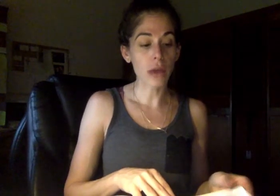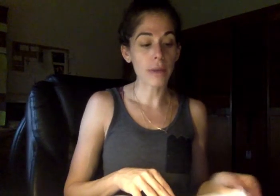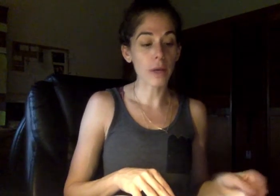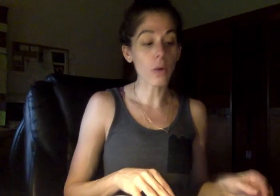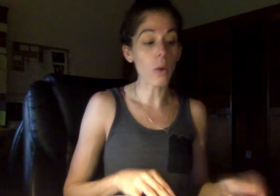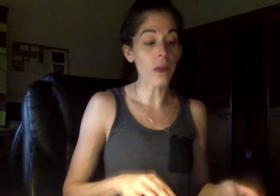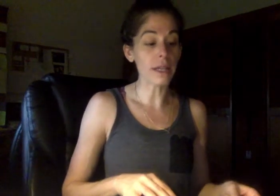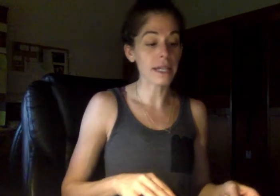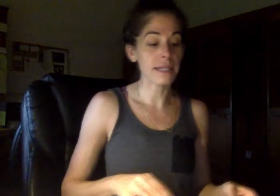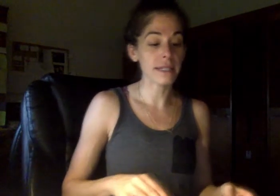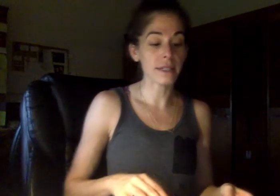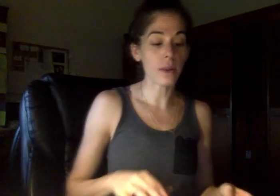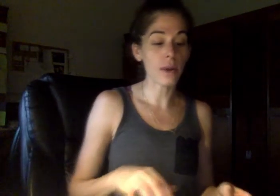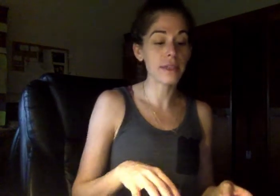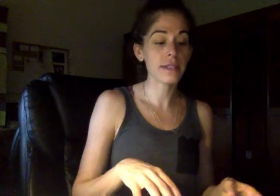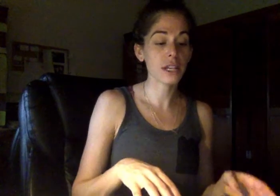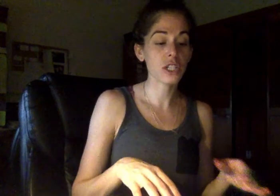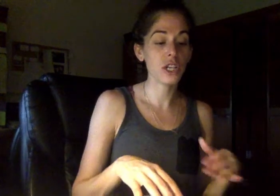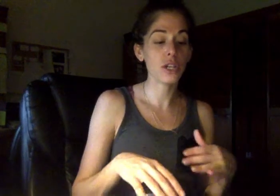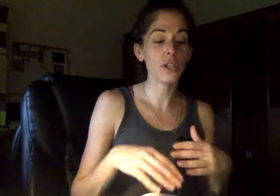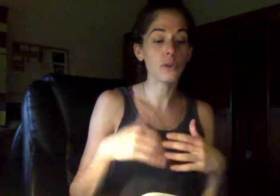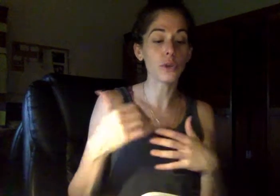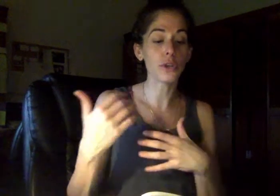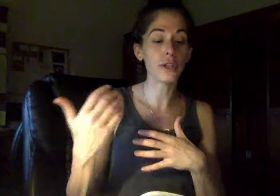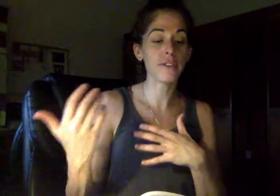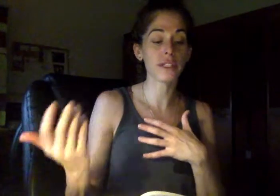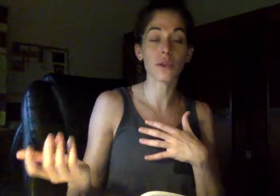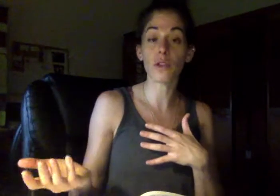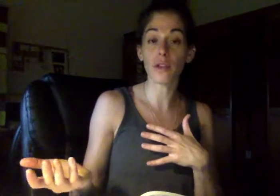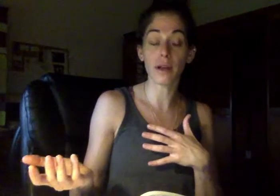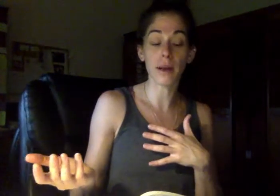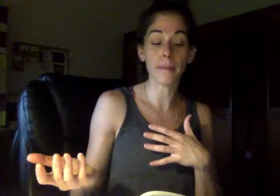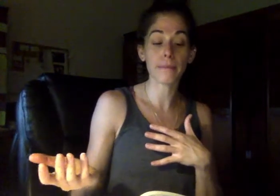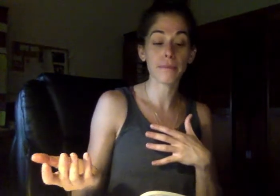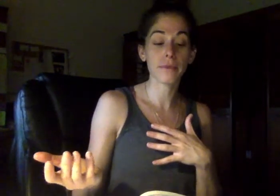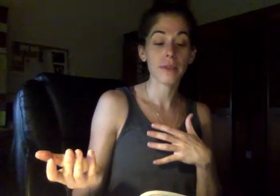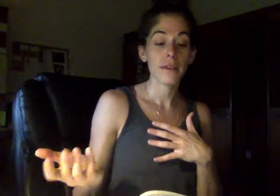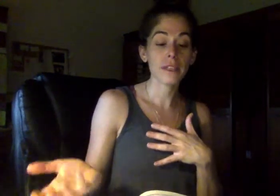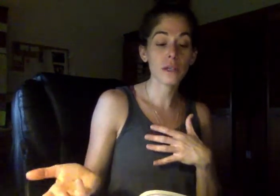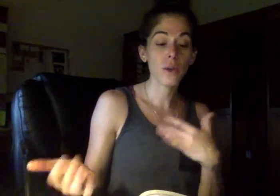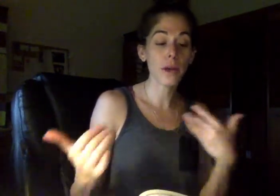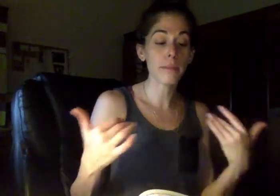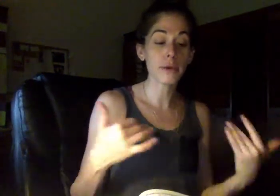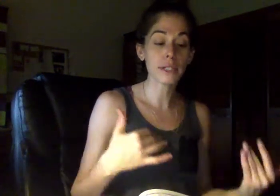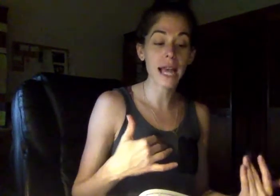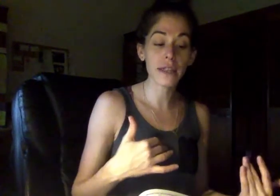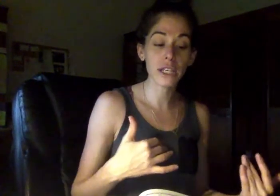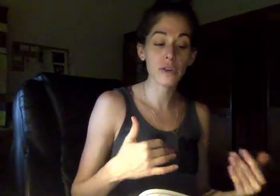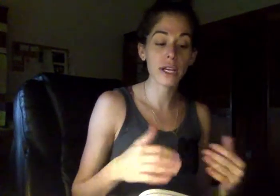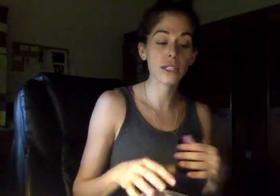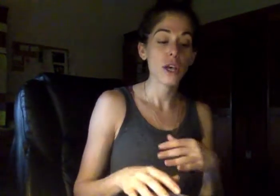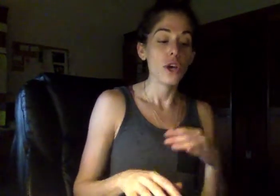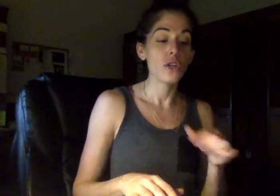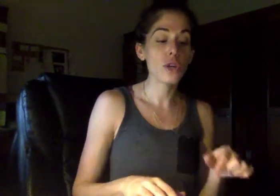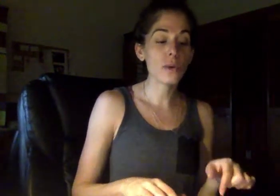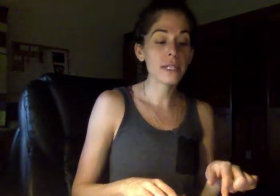describing qualities. So in this section, you learned physical and personality traits. Notice